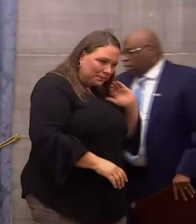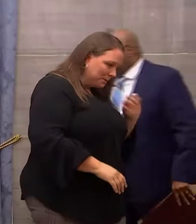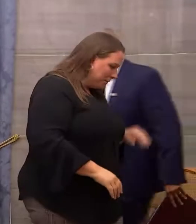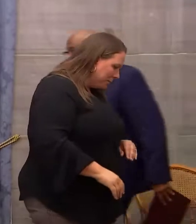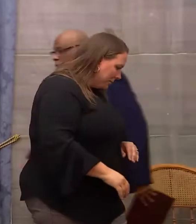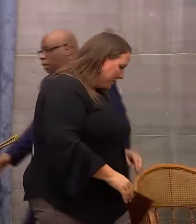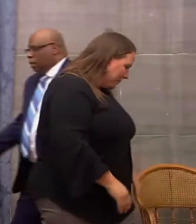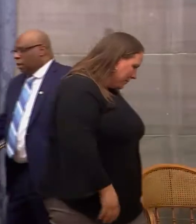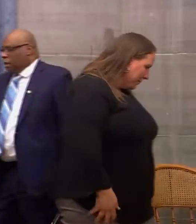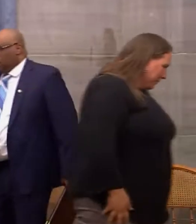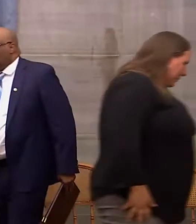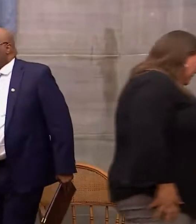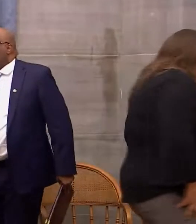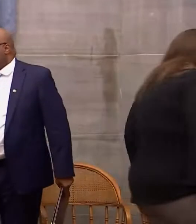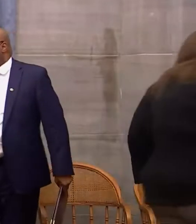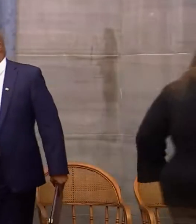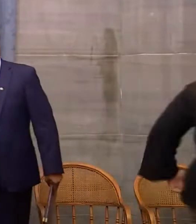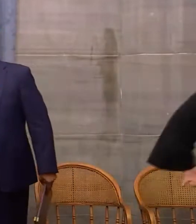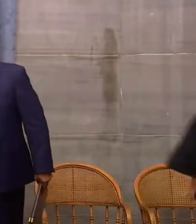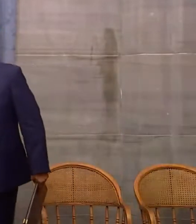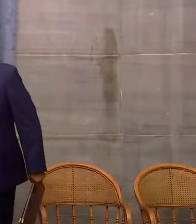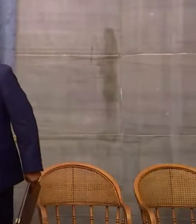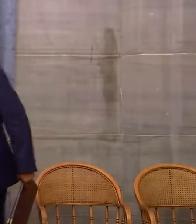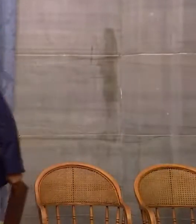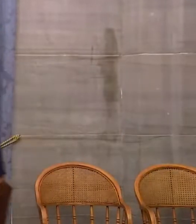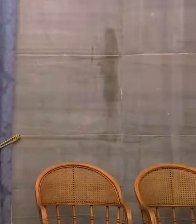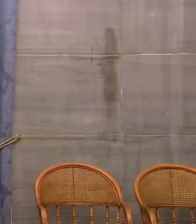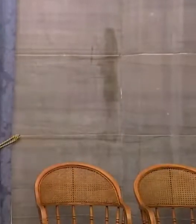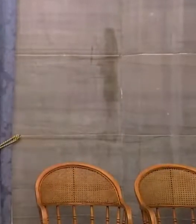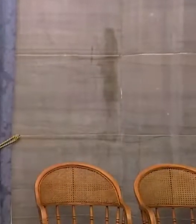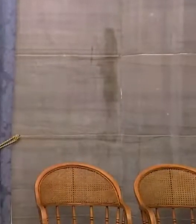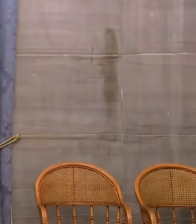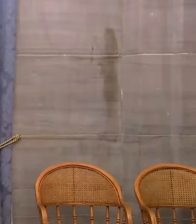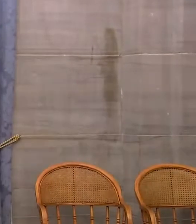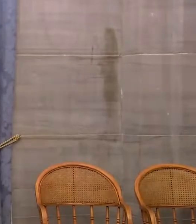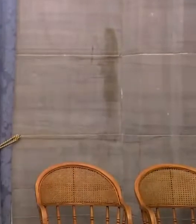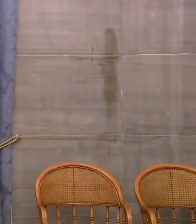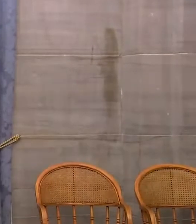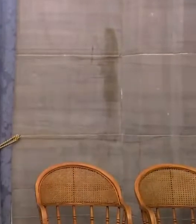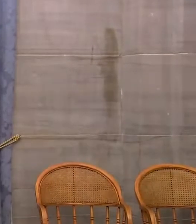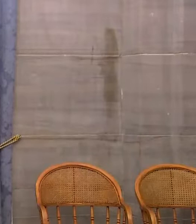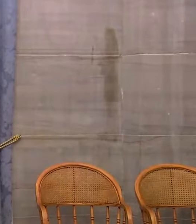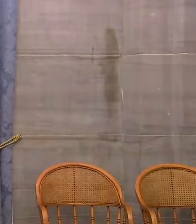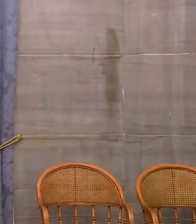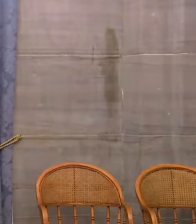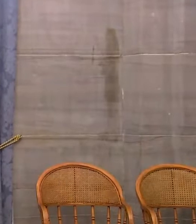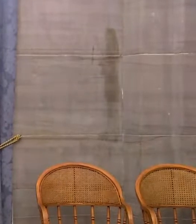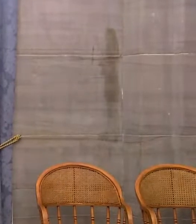Thank you. Yep. Are you